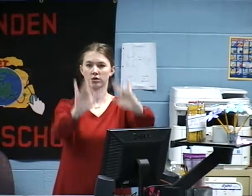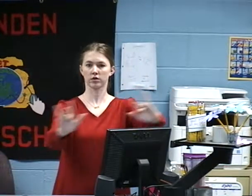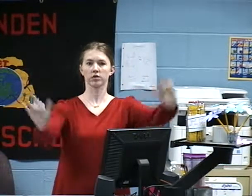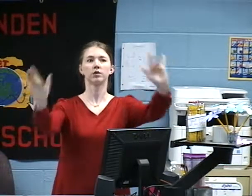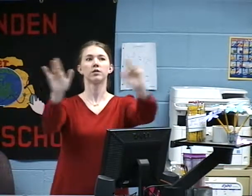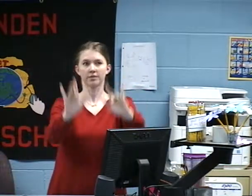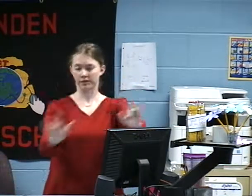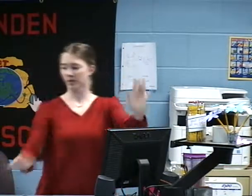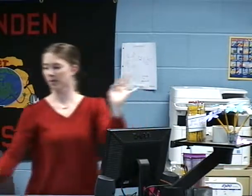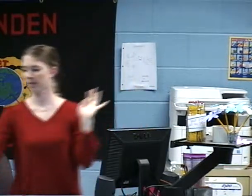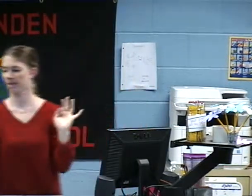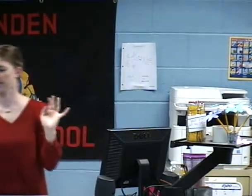Computer. Computer.